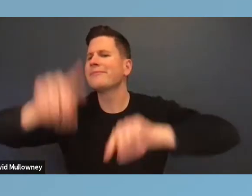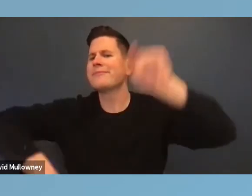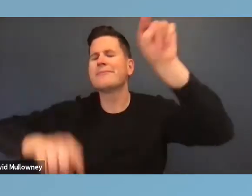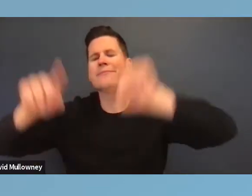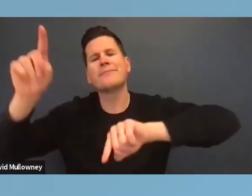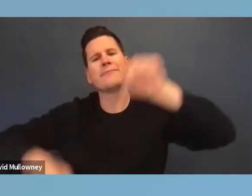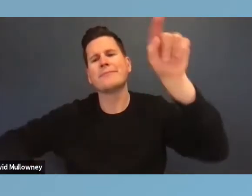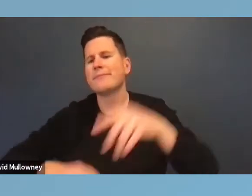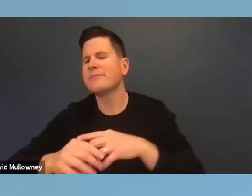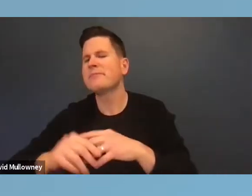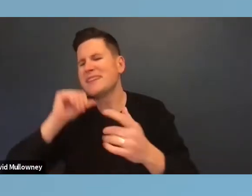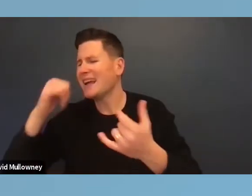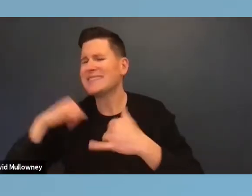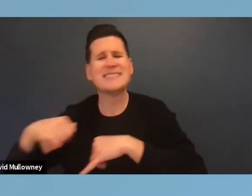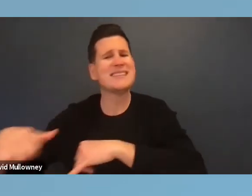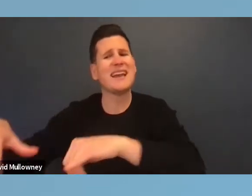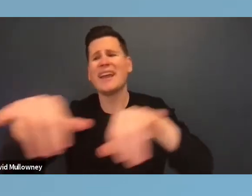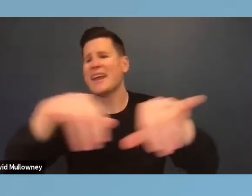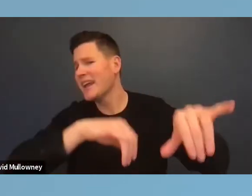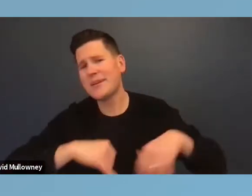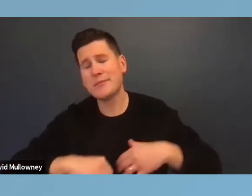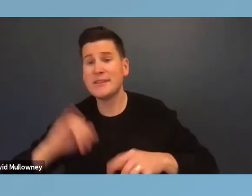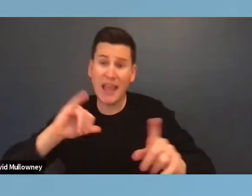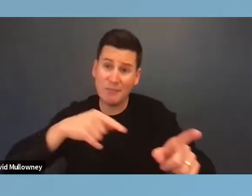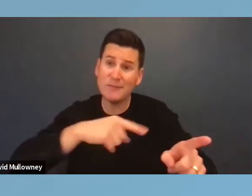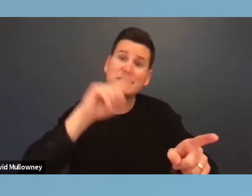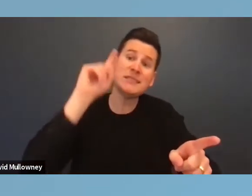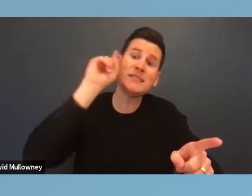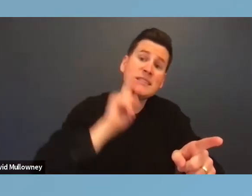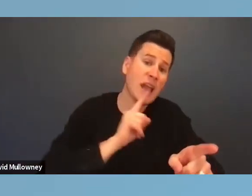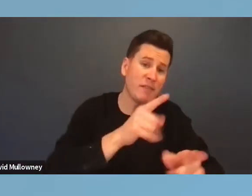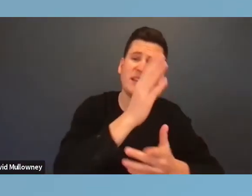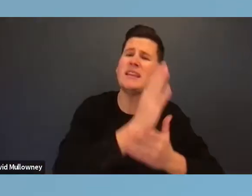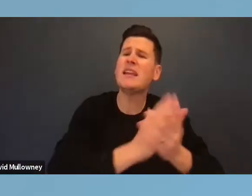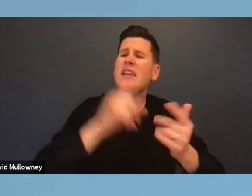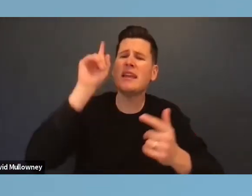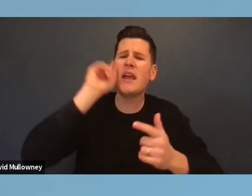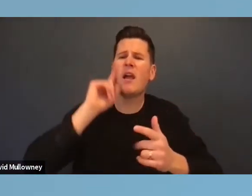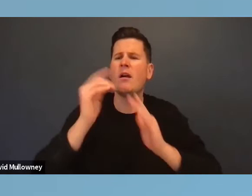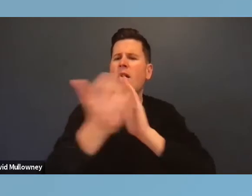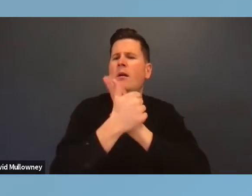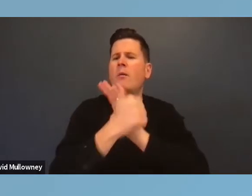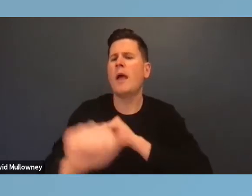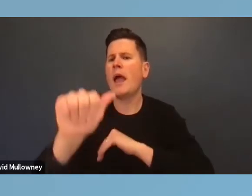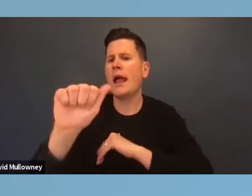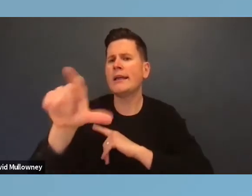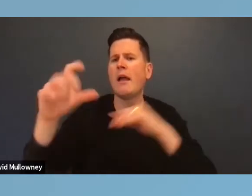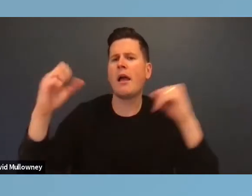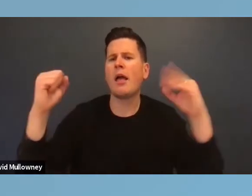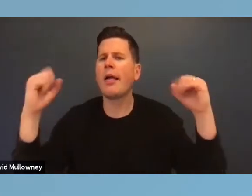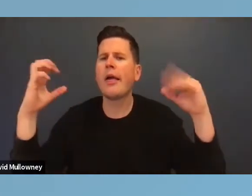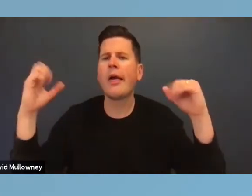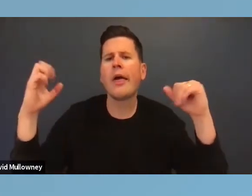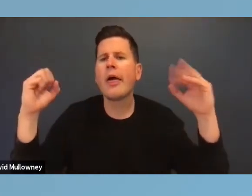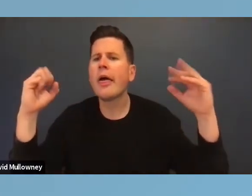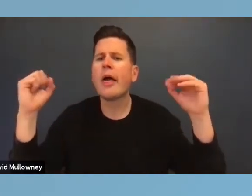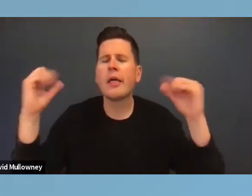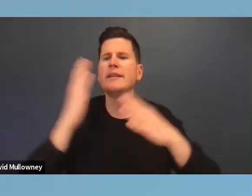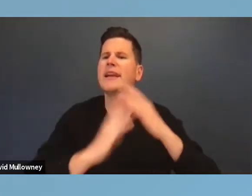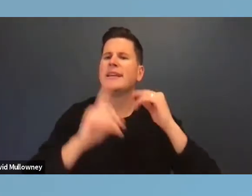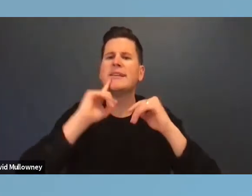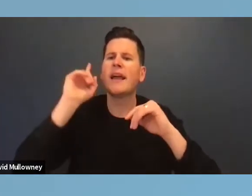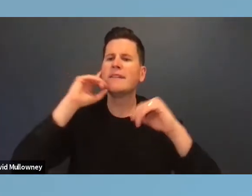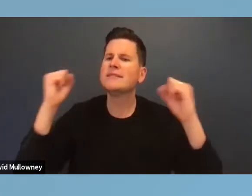hear better. So it's really not standard. Similar with deaf. Some people who are deaf